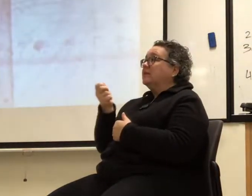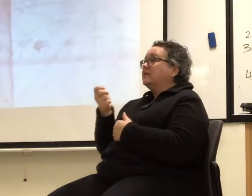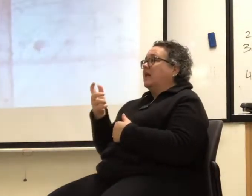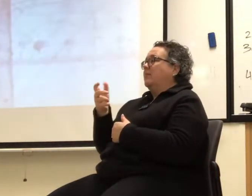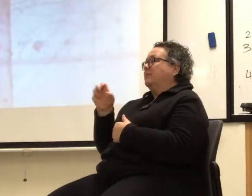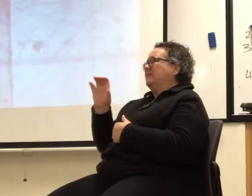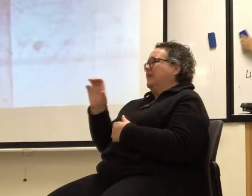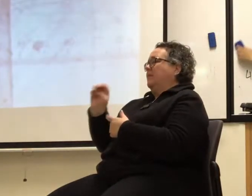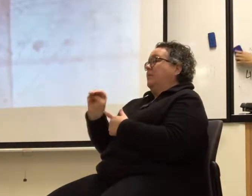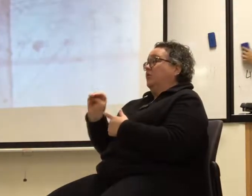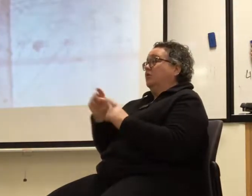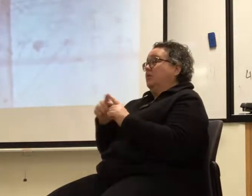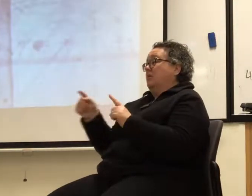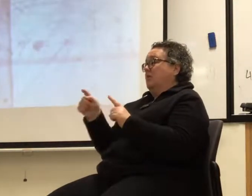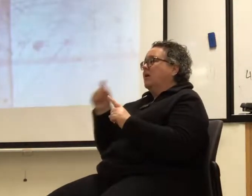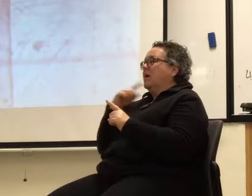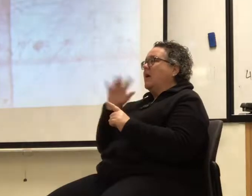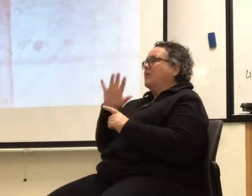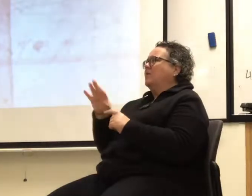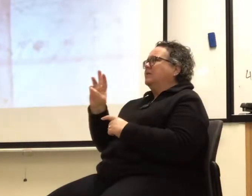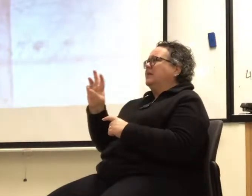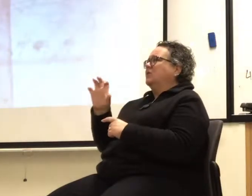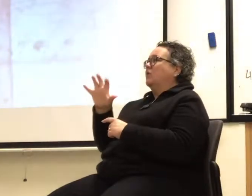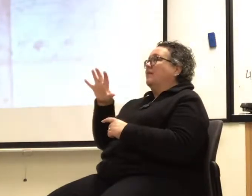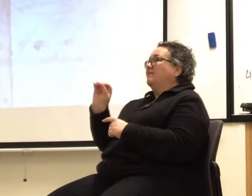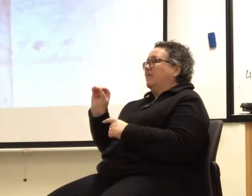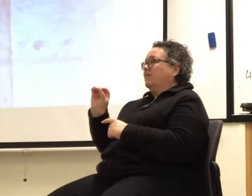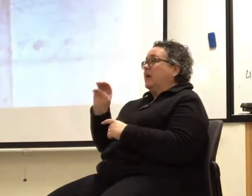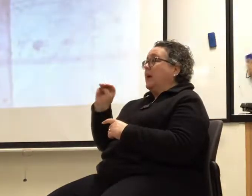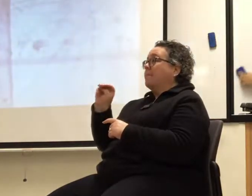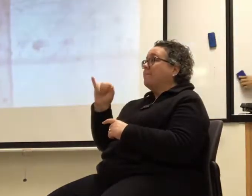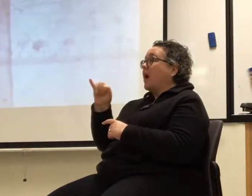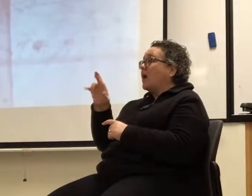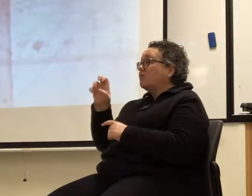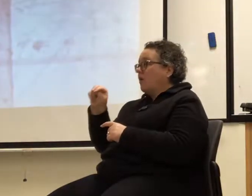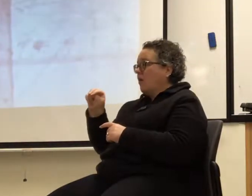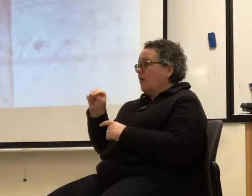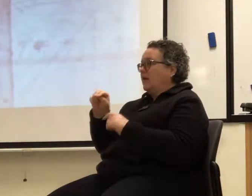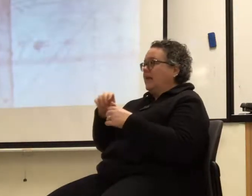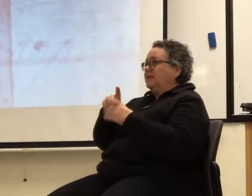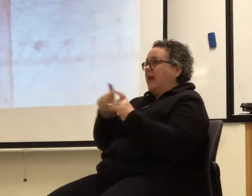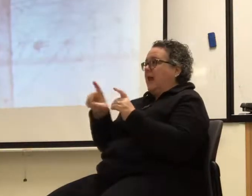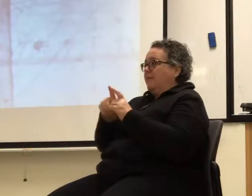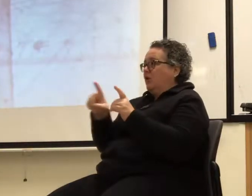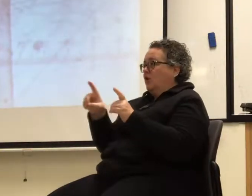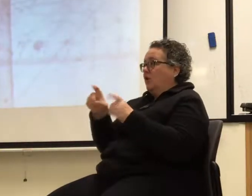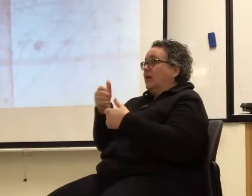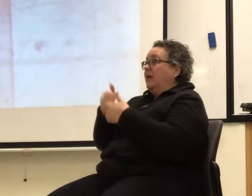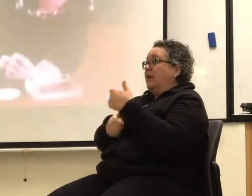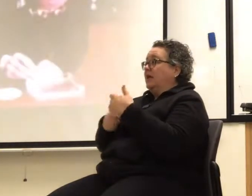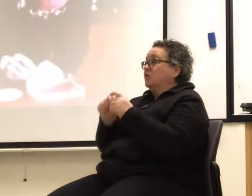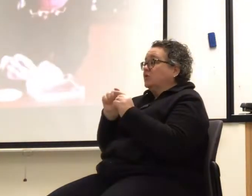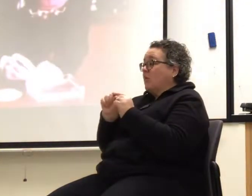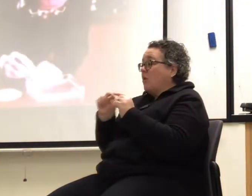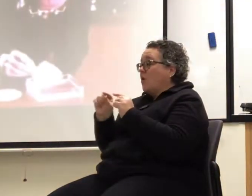case, about 650 microns in diameter. Each small division of the scale is 100 microns.